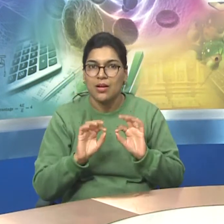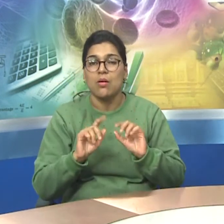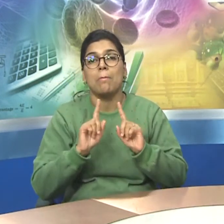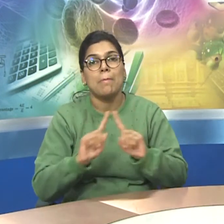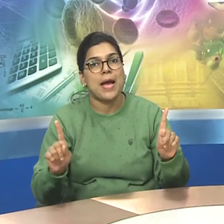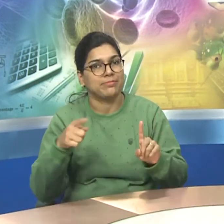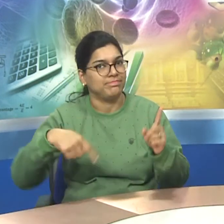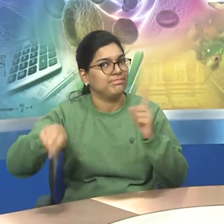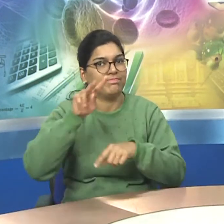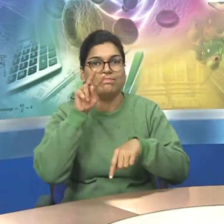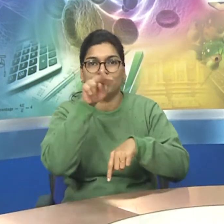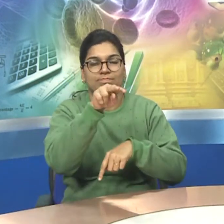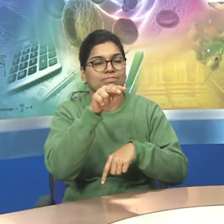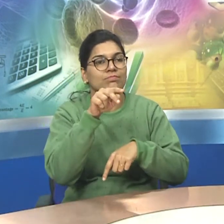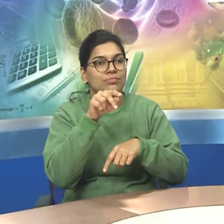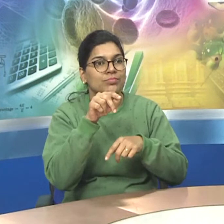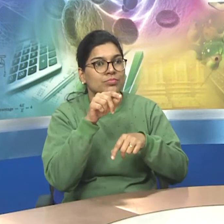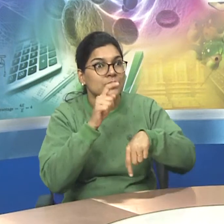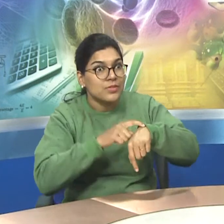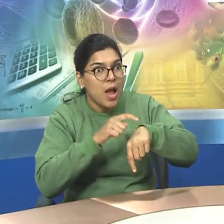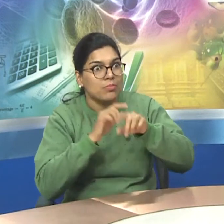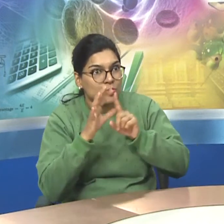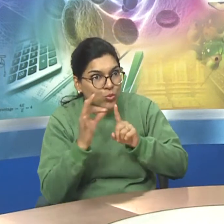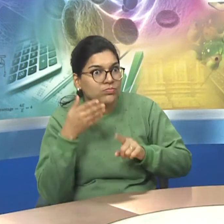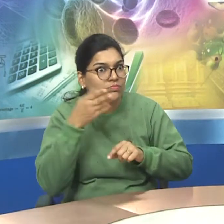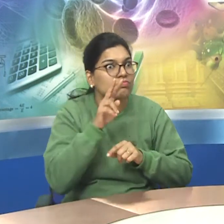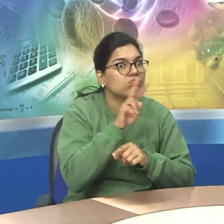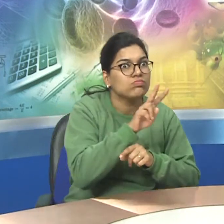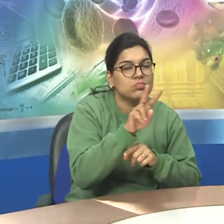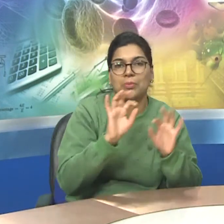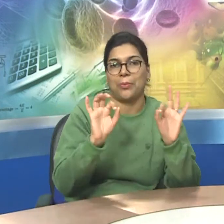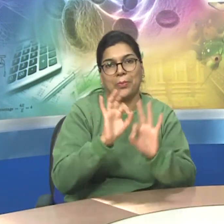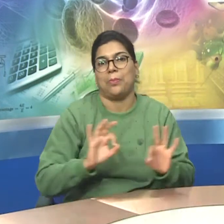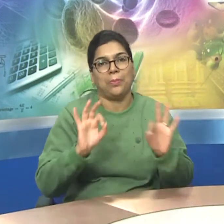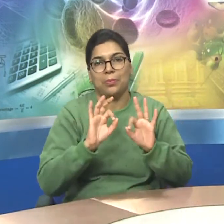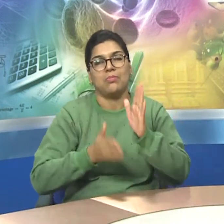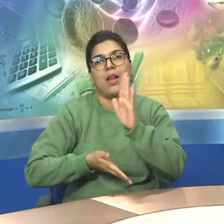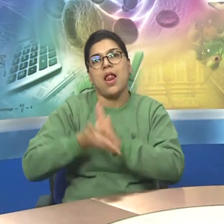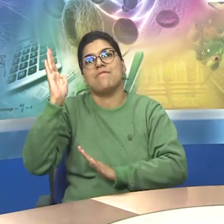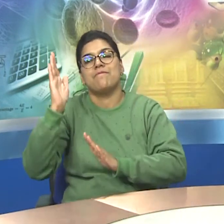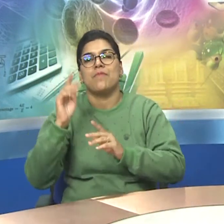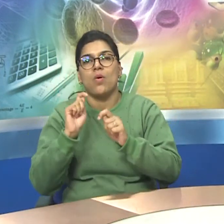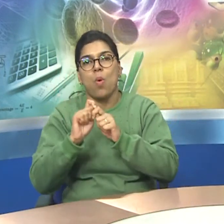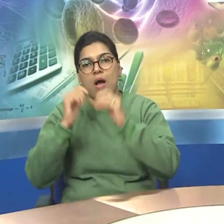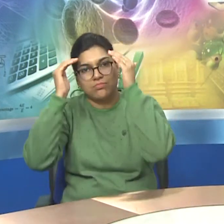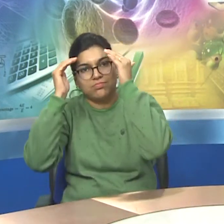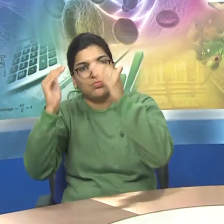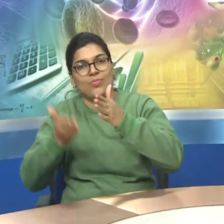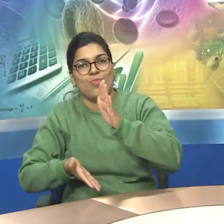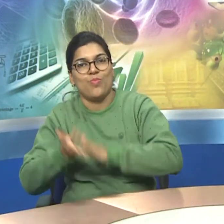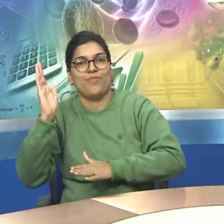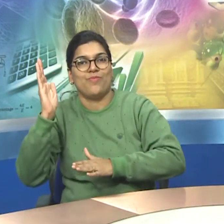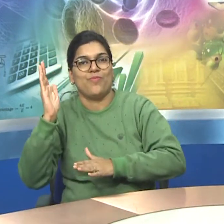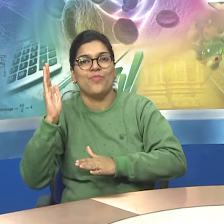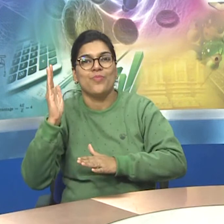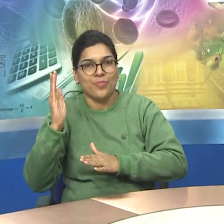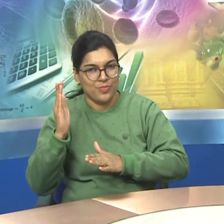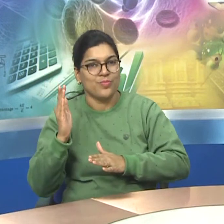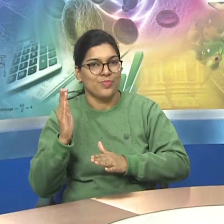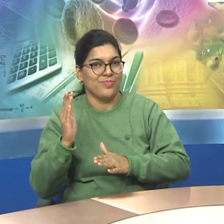So these are the explanation that man has no time to stand beneath the boughs, beneath the trees